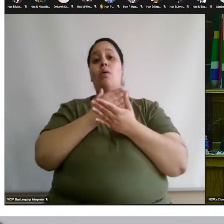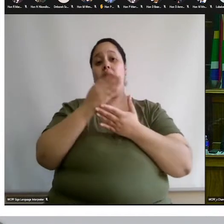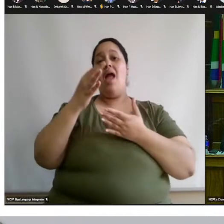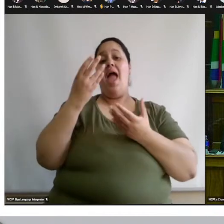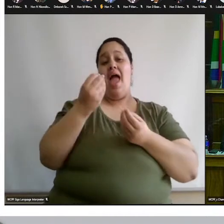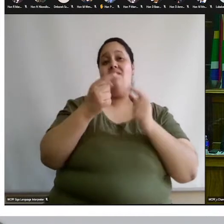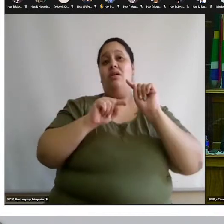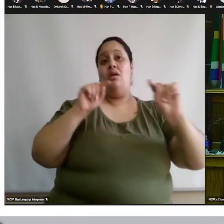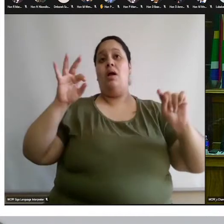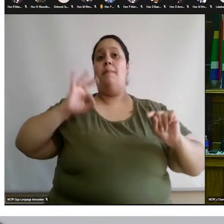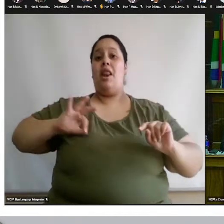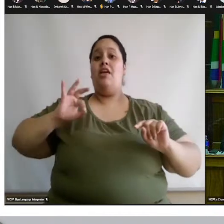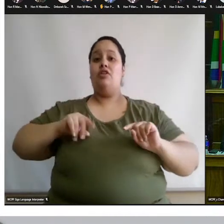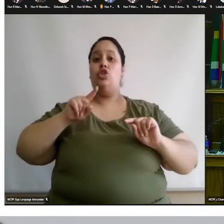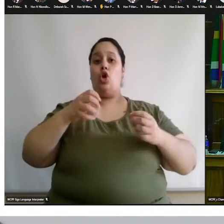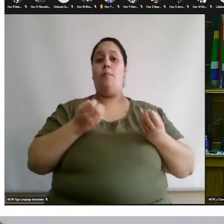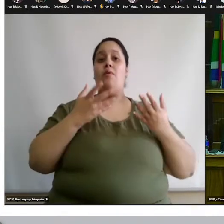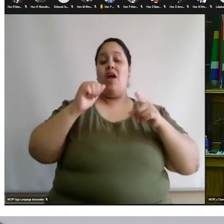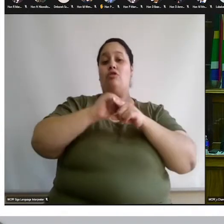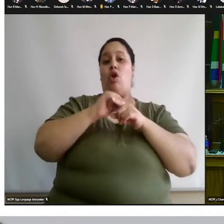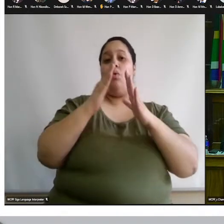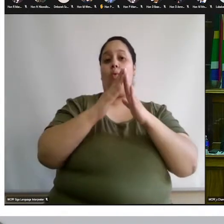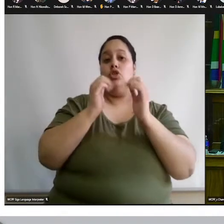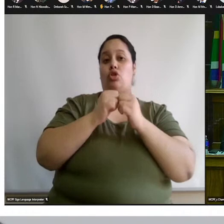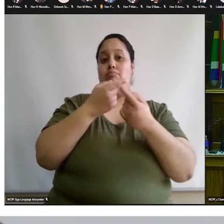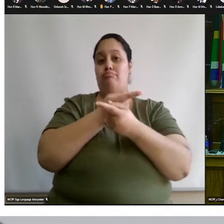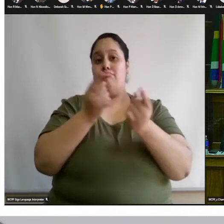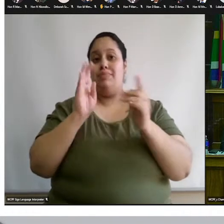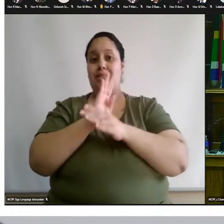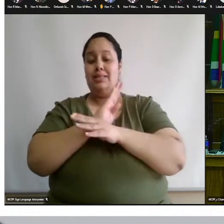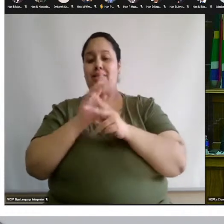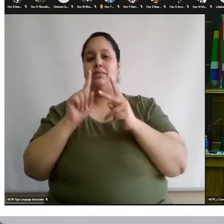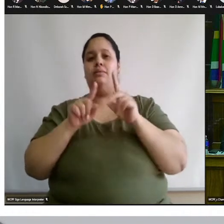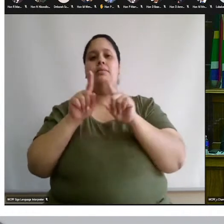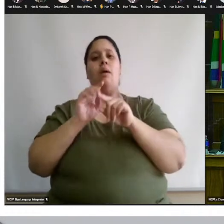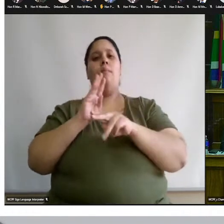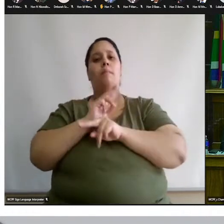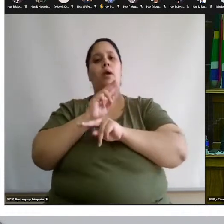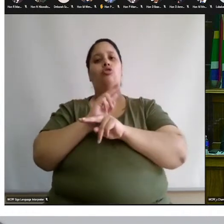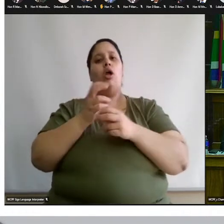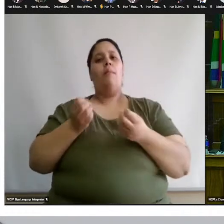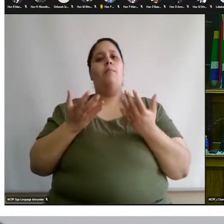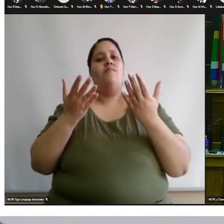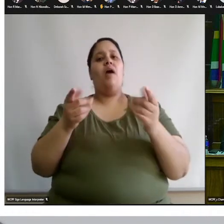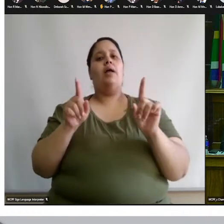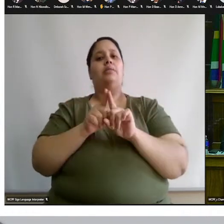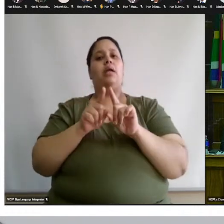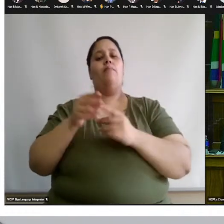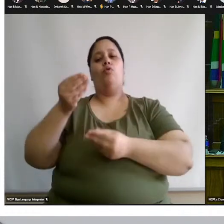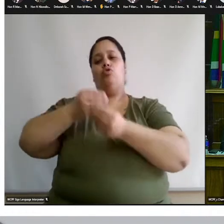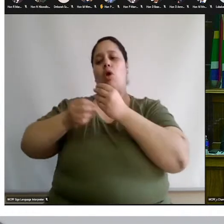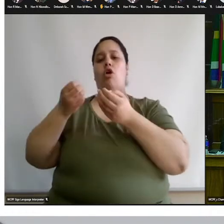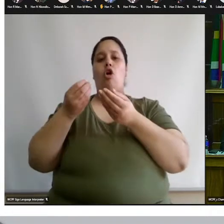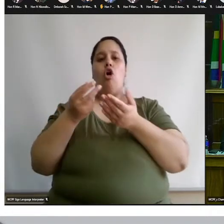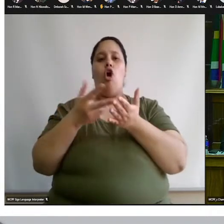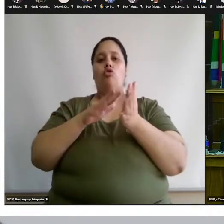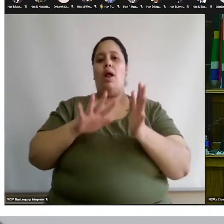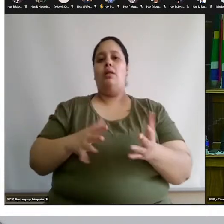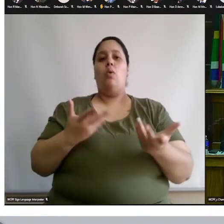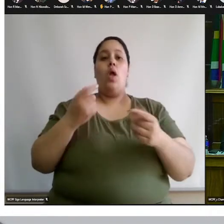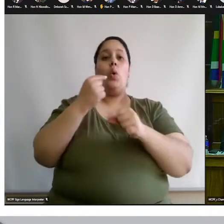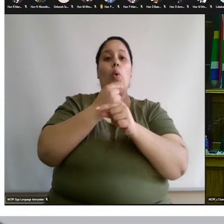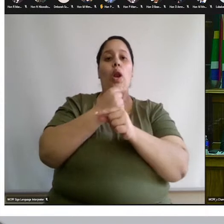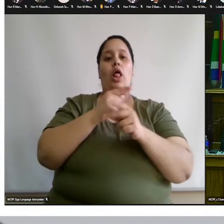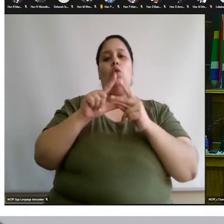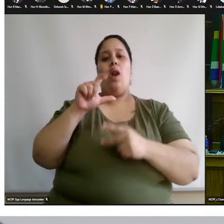business training workshops, for example, and mentoring to trade contractors in Gugulethu and Langa and